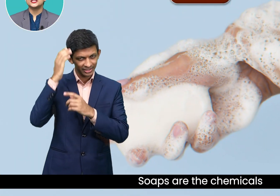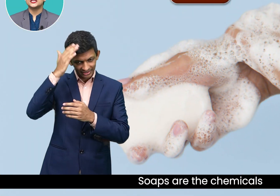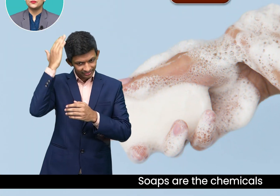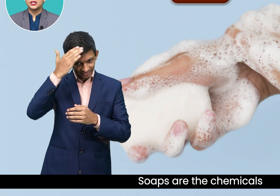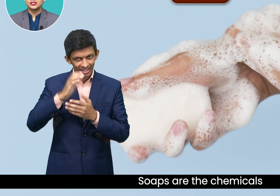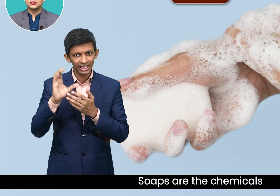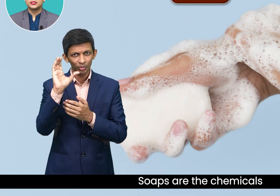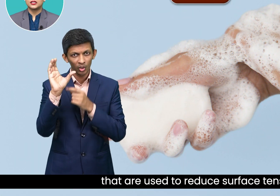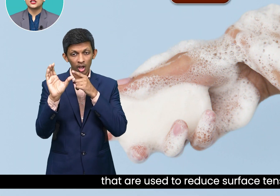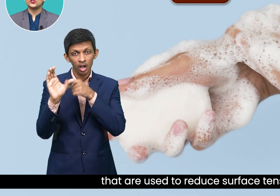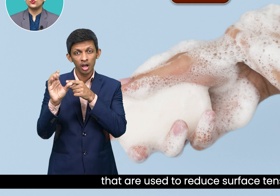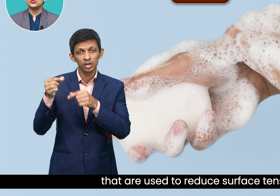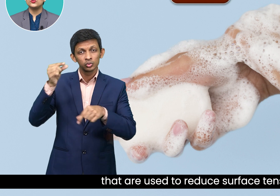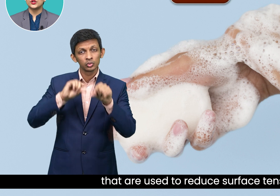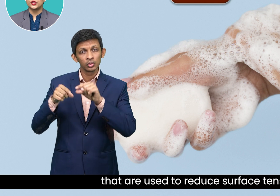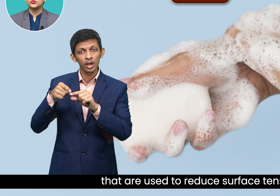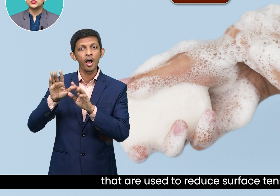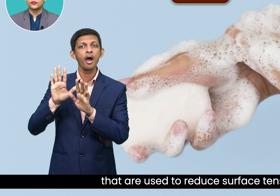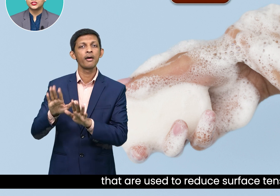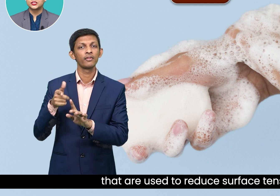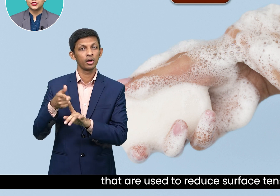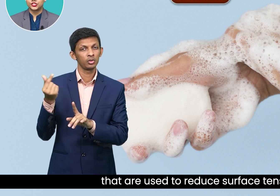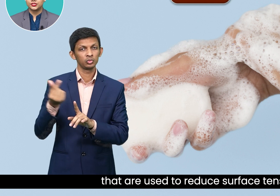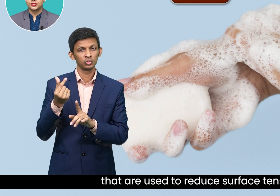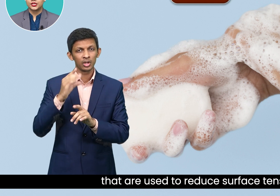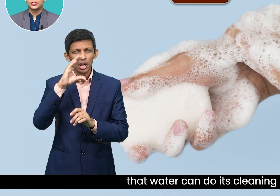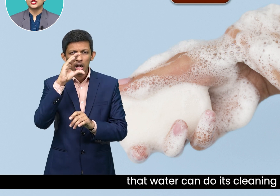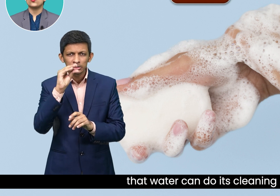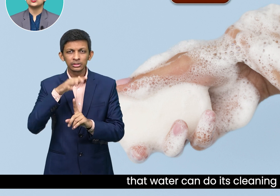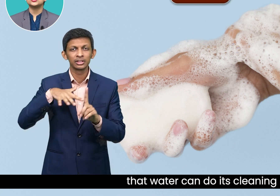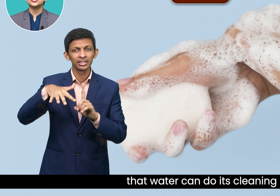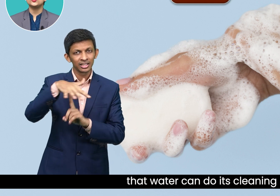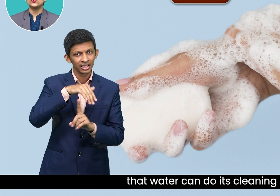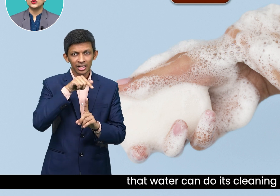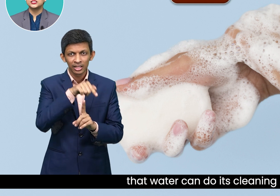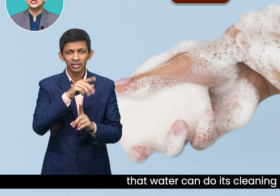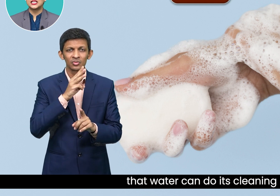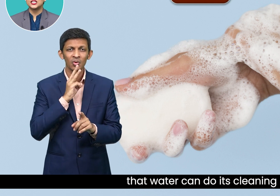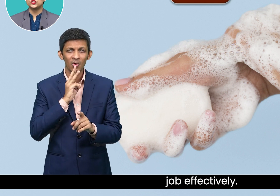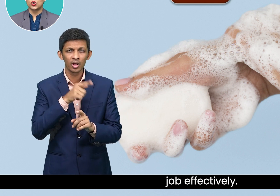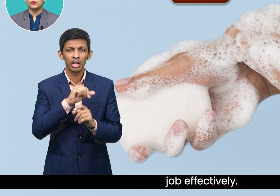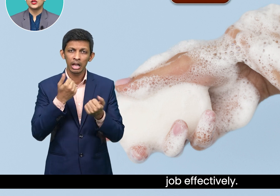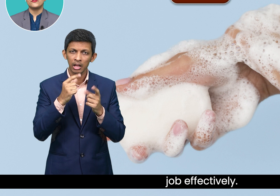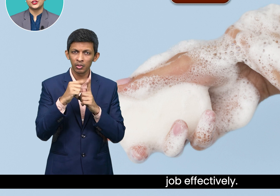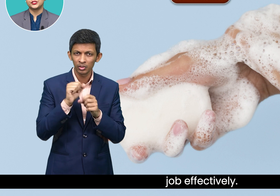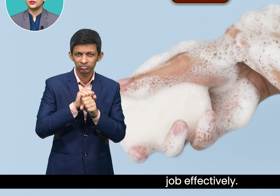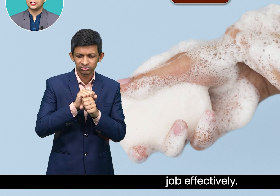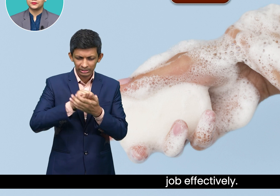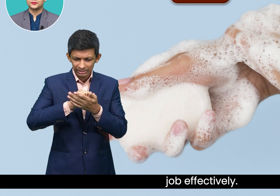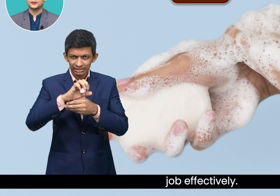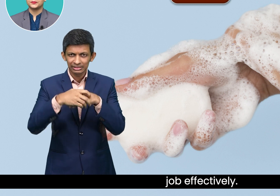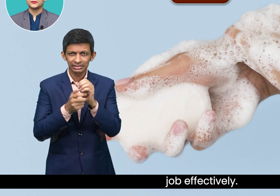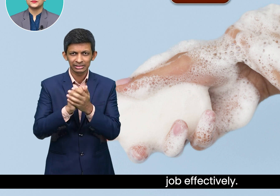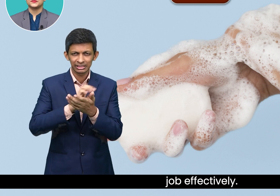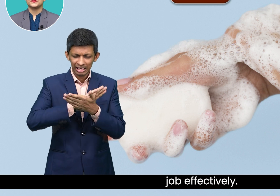Soaps are the chemicals that are used to reduce surface tension that water can do its cleaning job effectively.